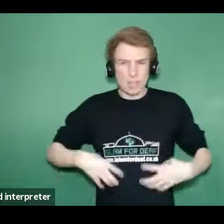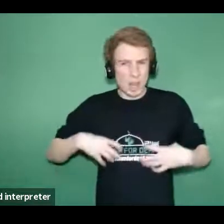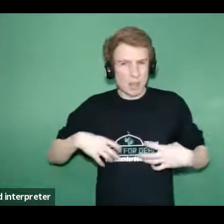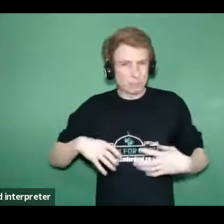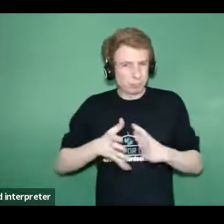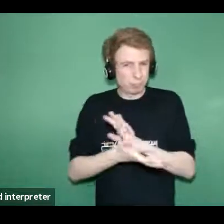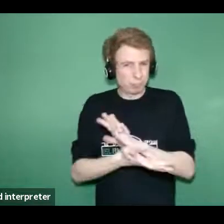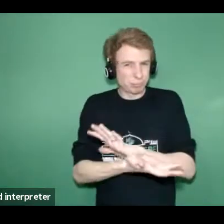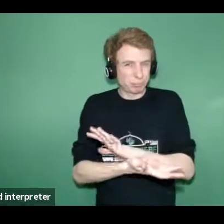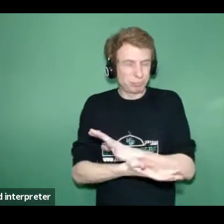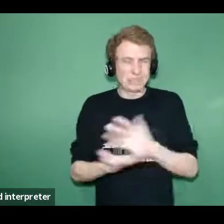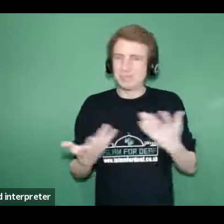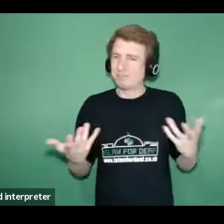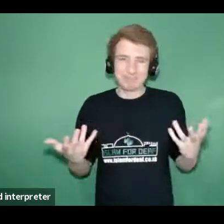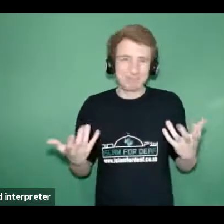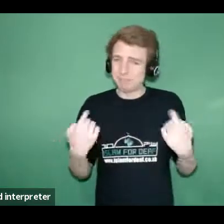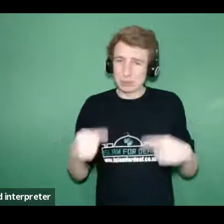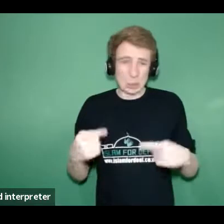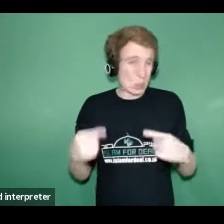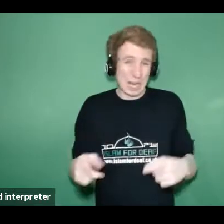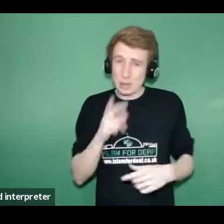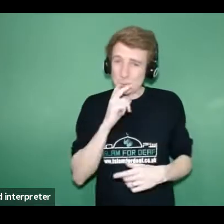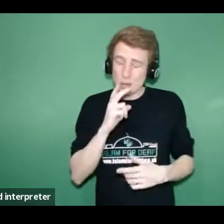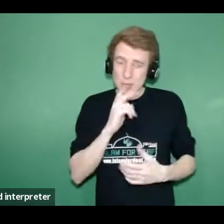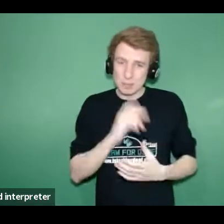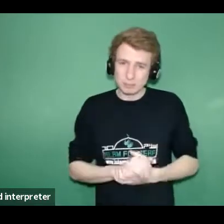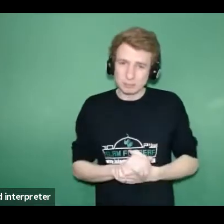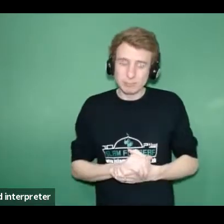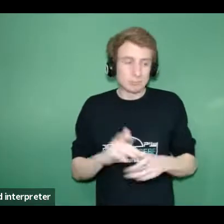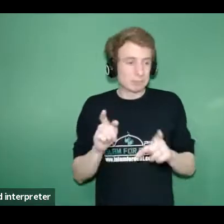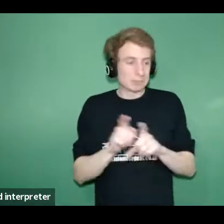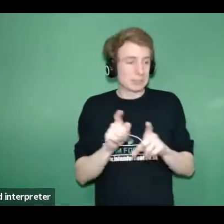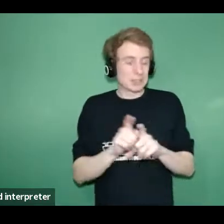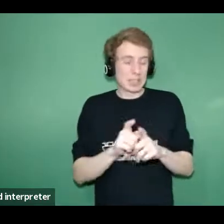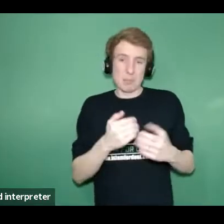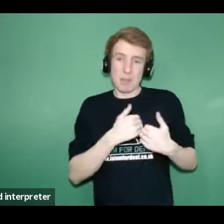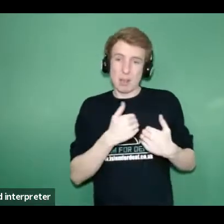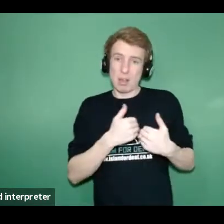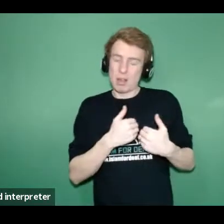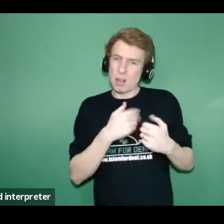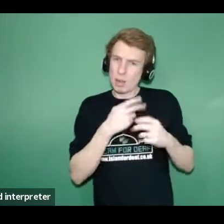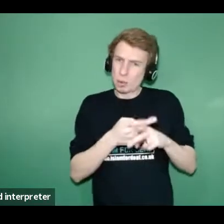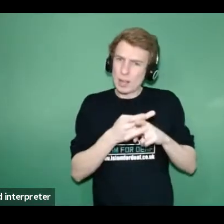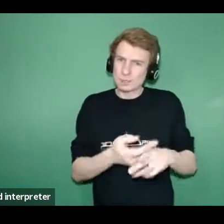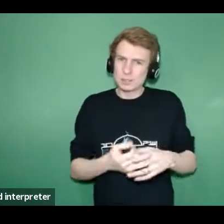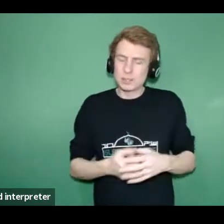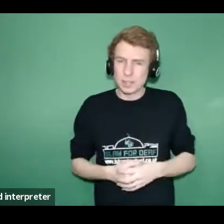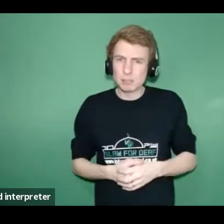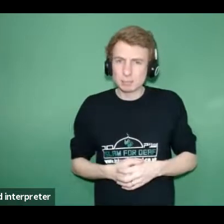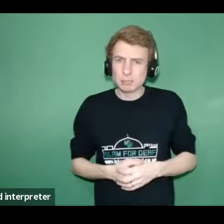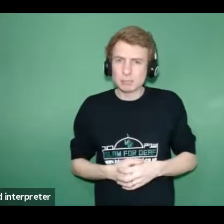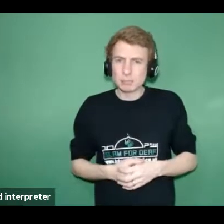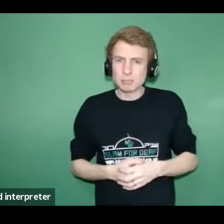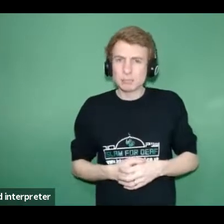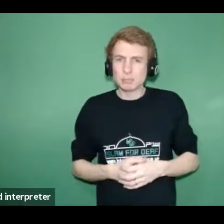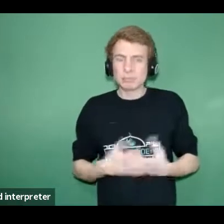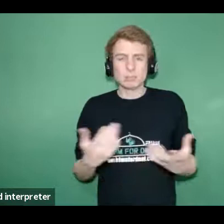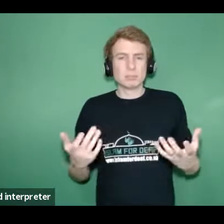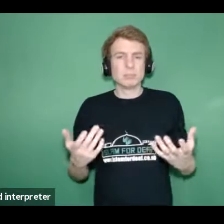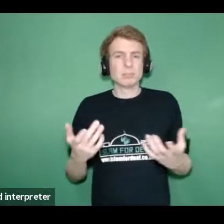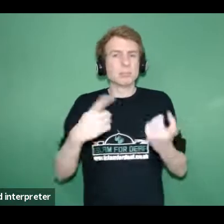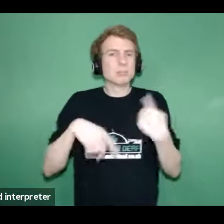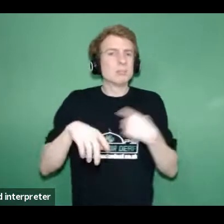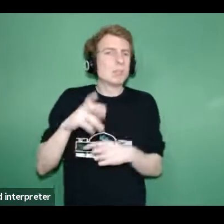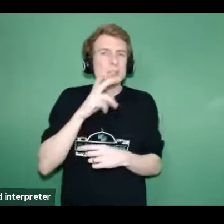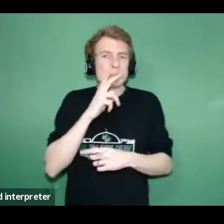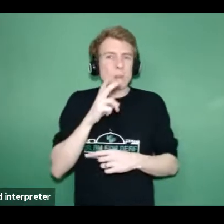organ that we must take the most care of. And similarly, just as smoking is not permissible and it's not